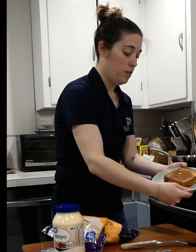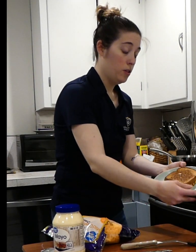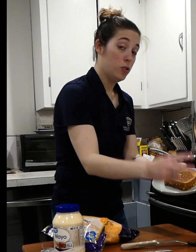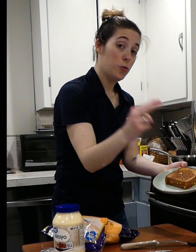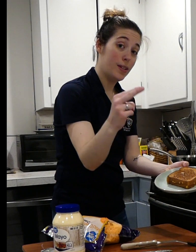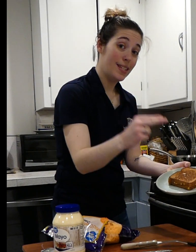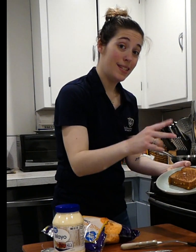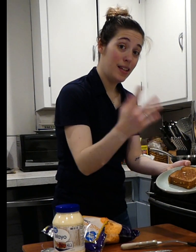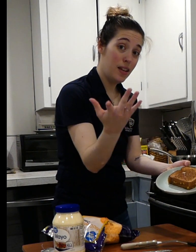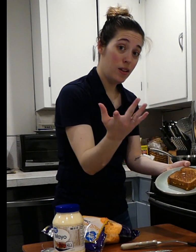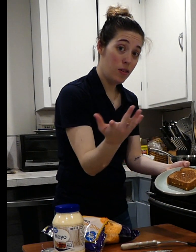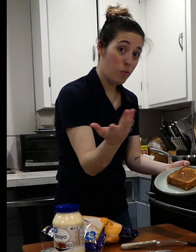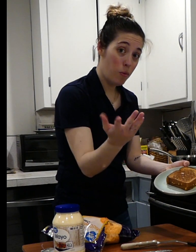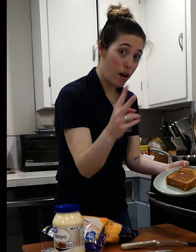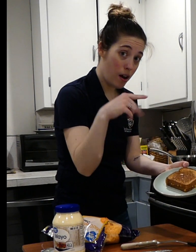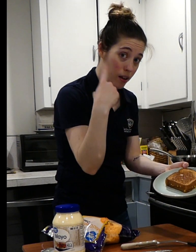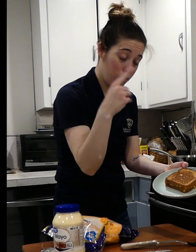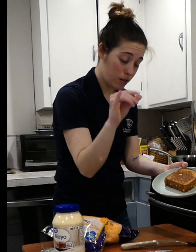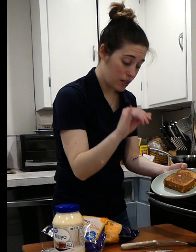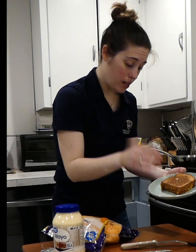So you can see what it looks like.